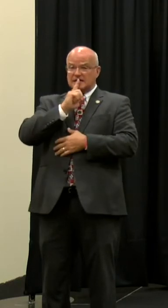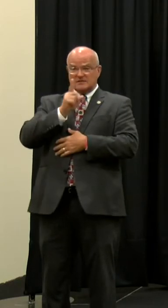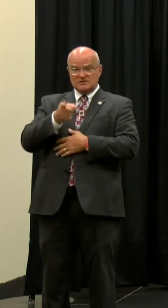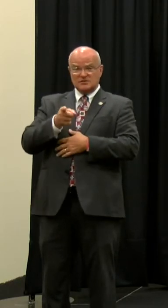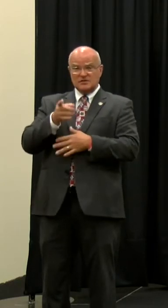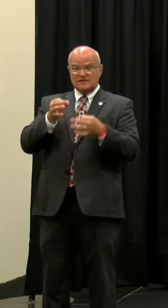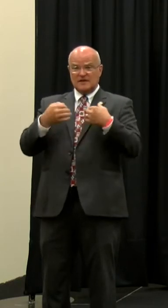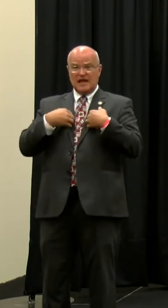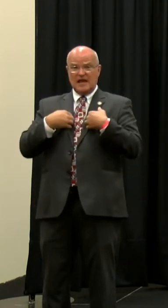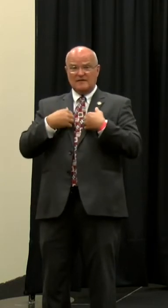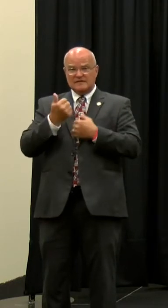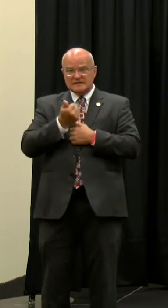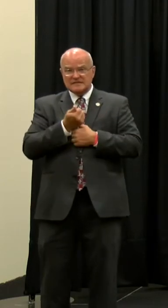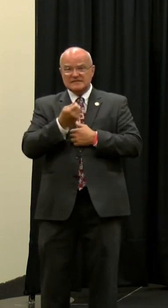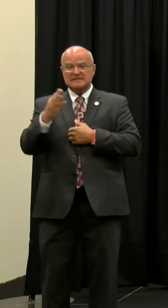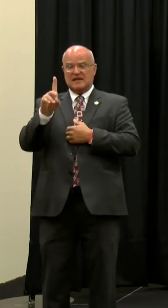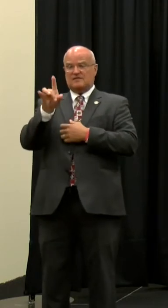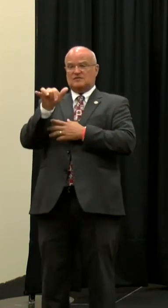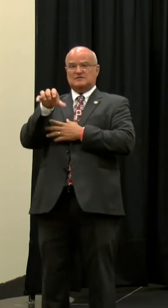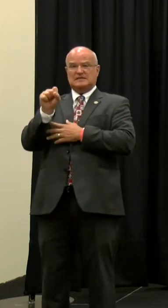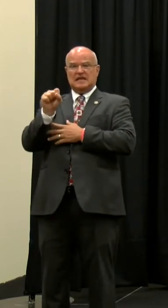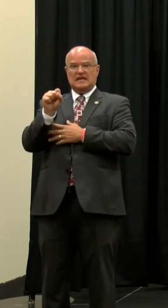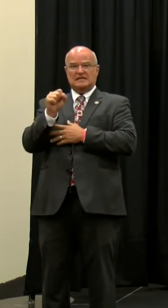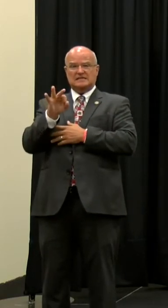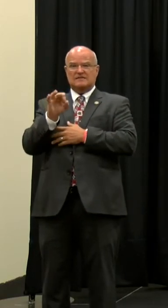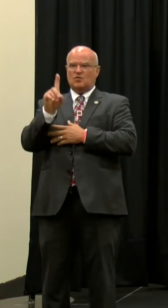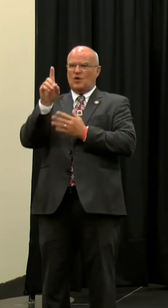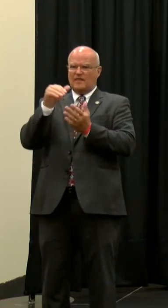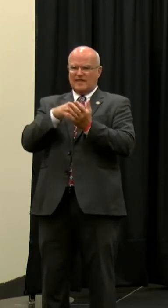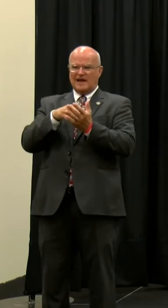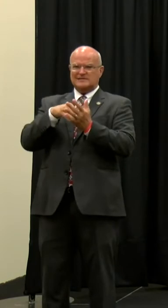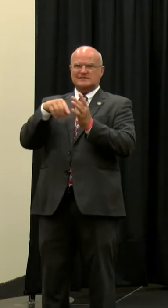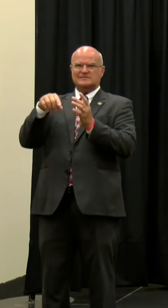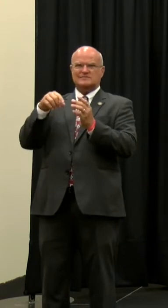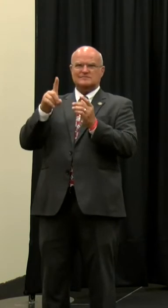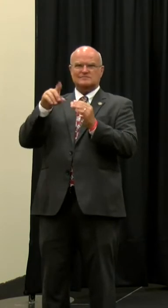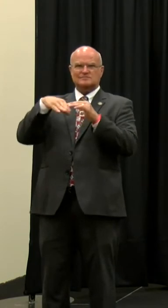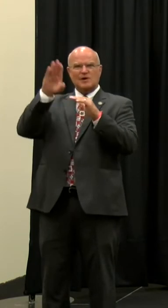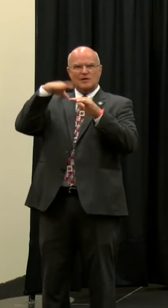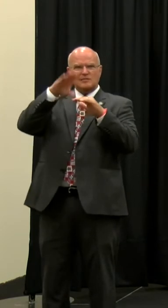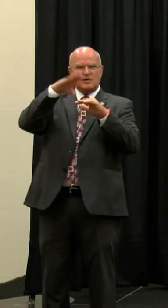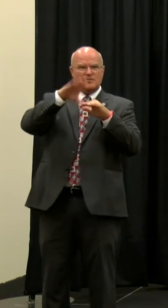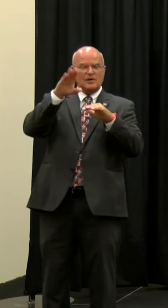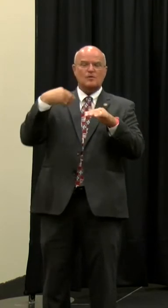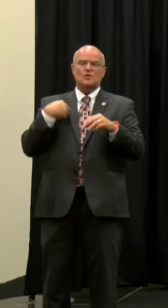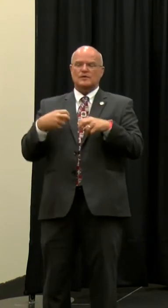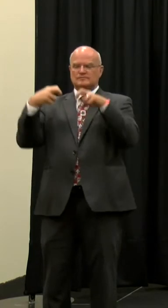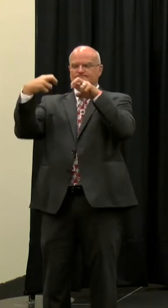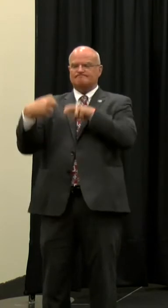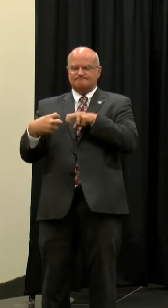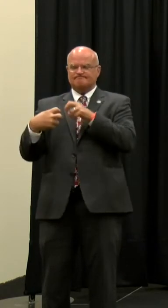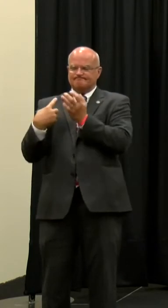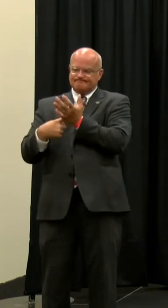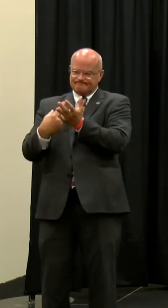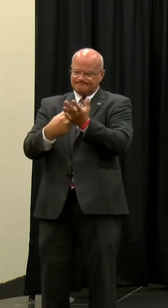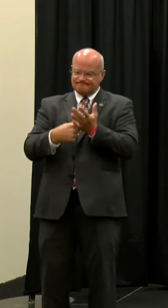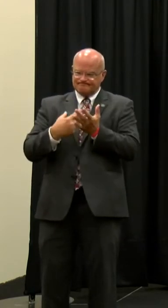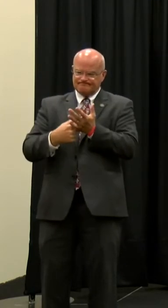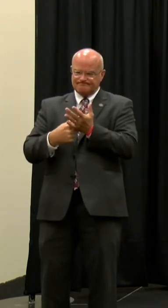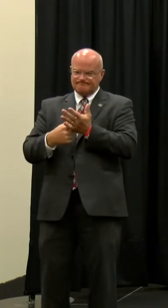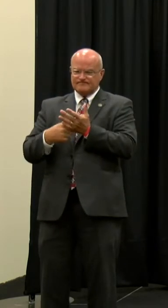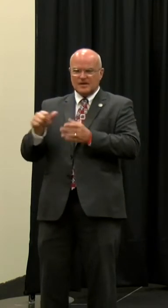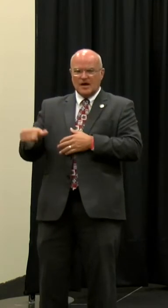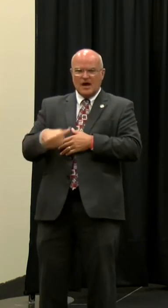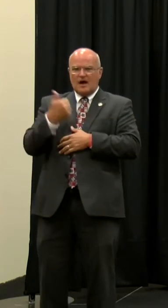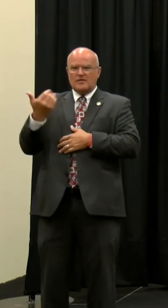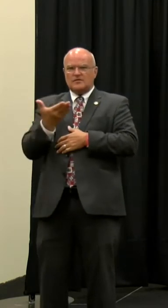certainly, if you have multiple days of 1,000 plus, then we're going to sit down and look at is there any additional